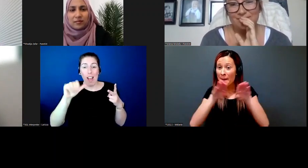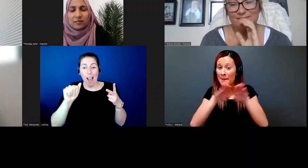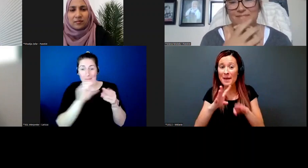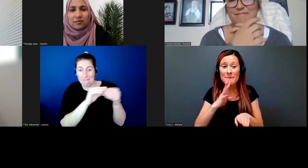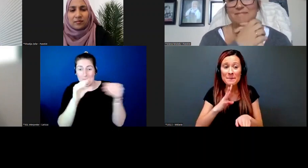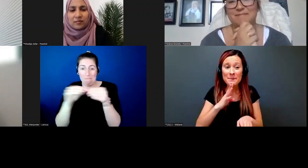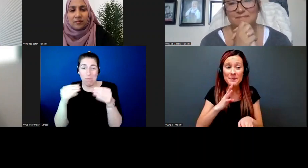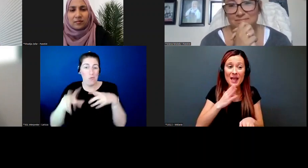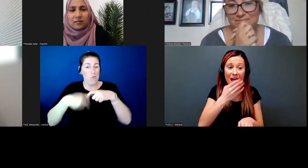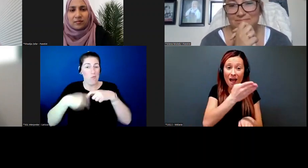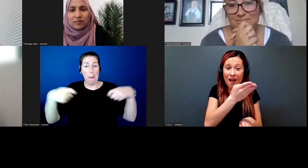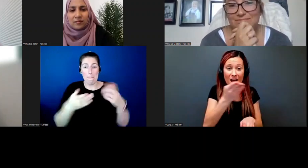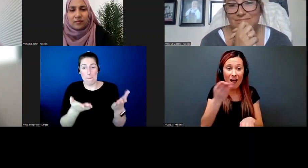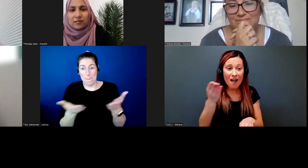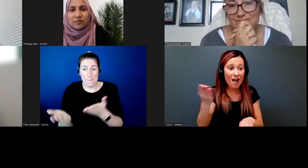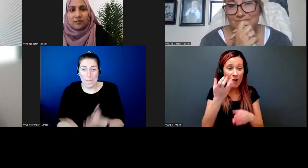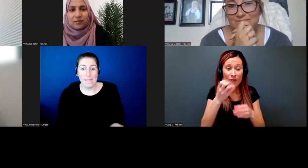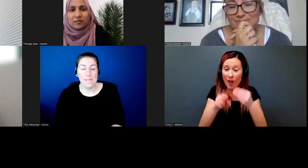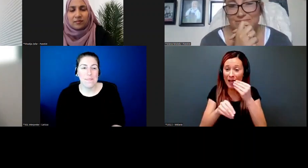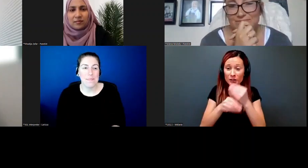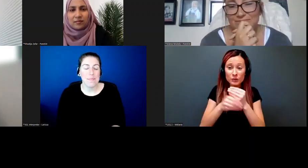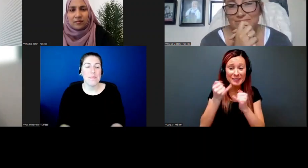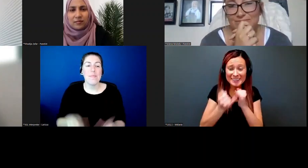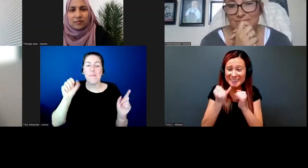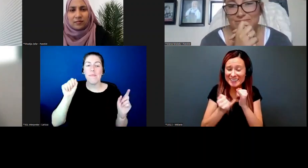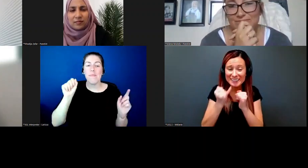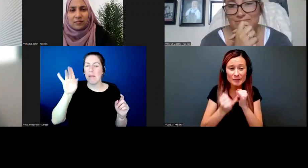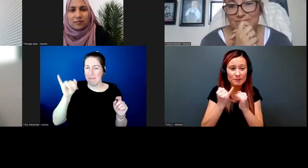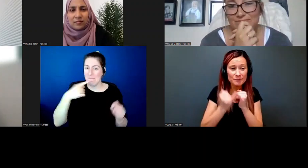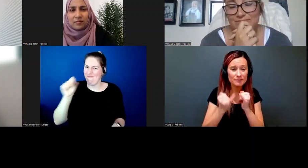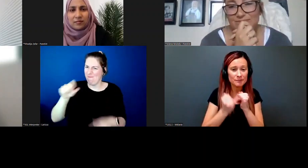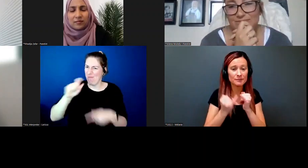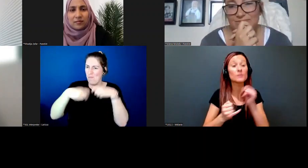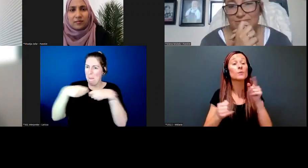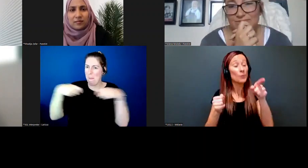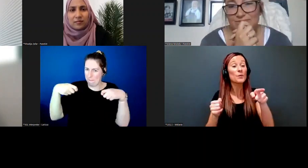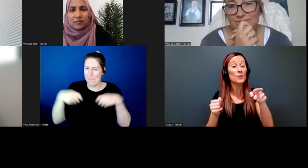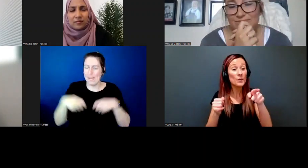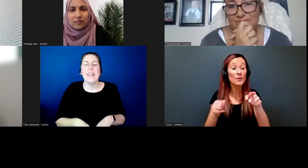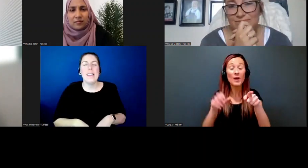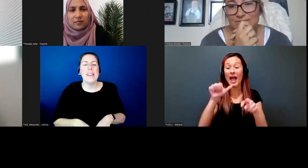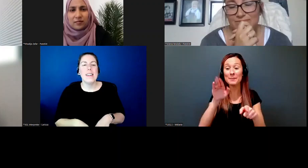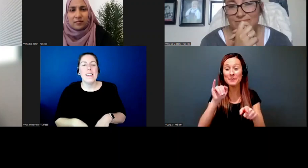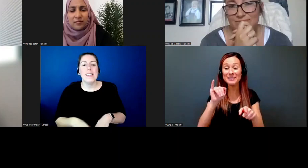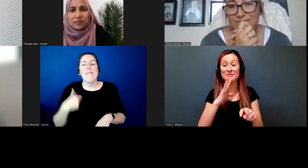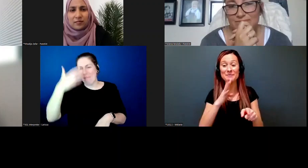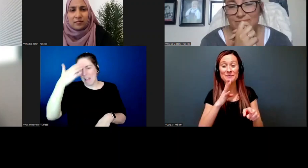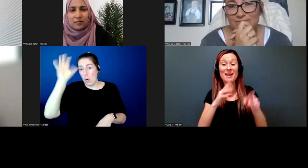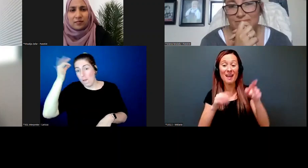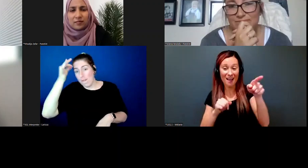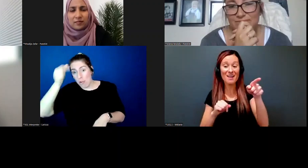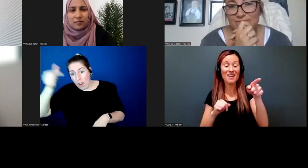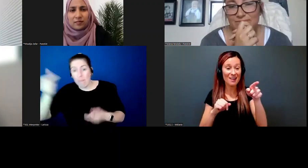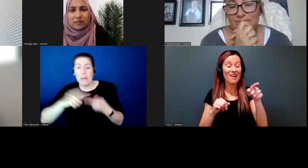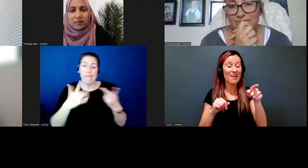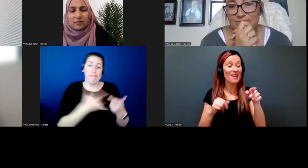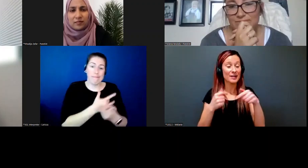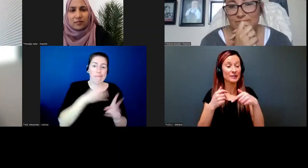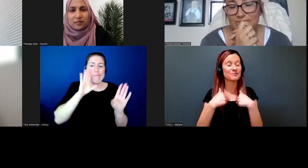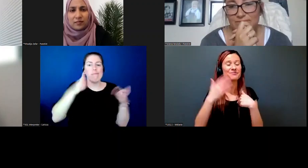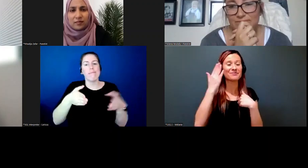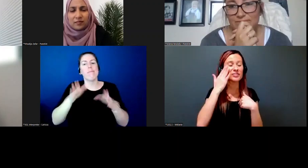wrap it up? So just to wrap up, I would just say that I know the federal government and provinces are working on childcare system, but I